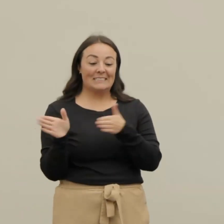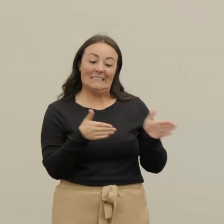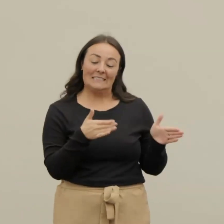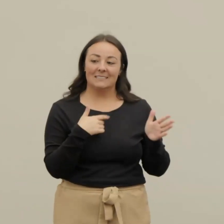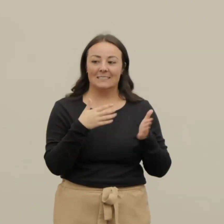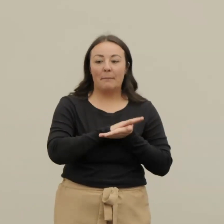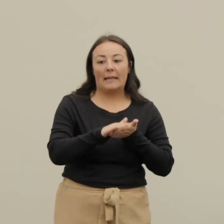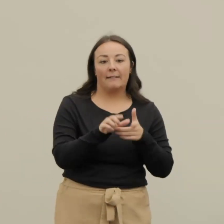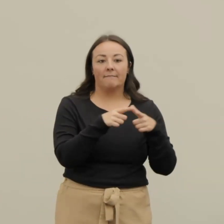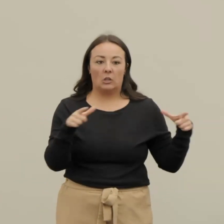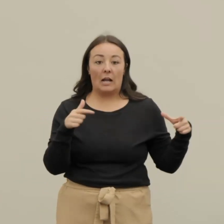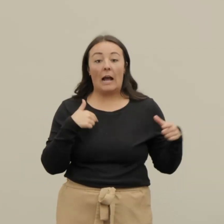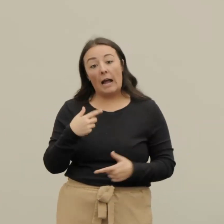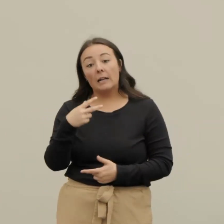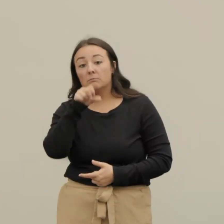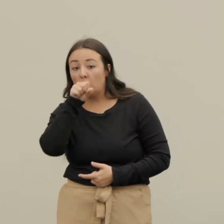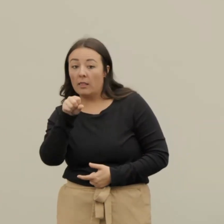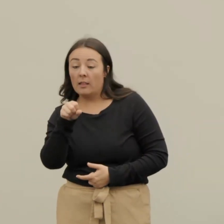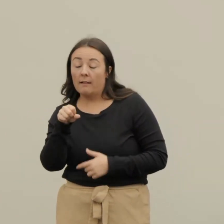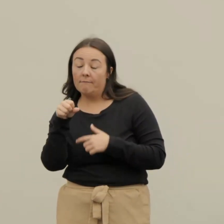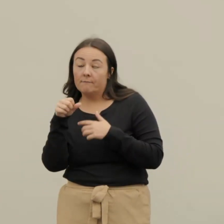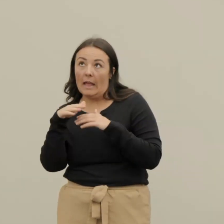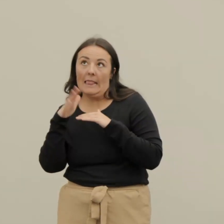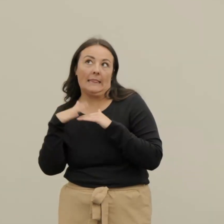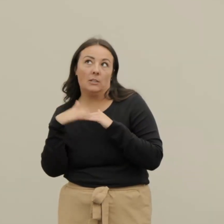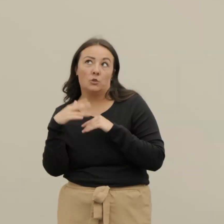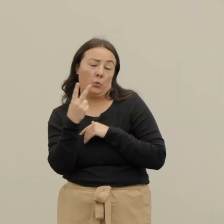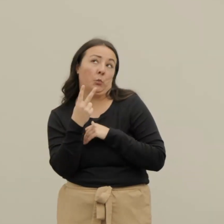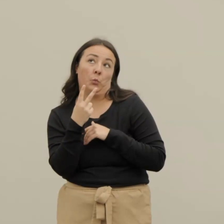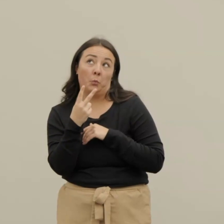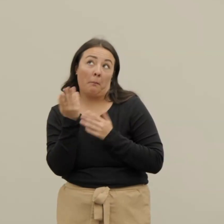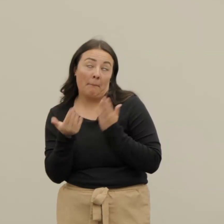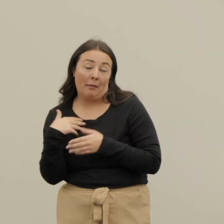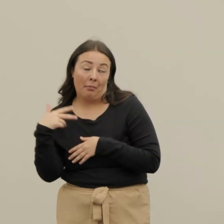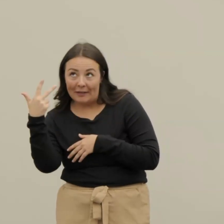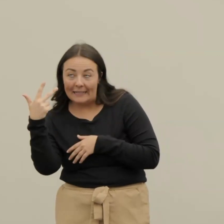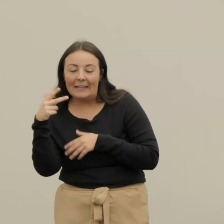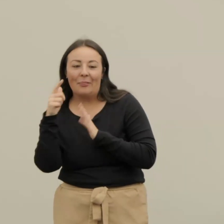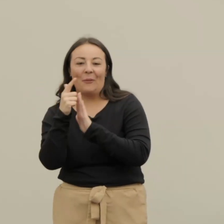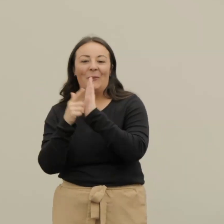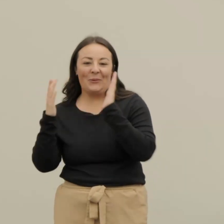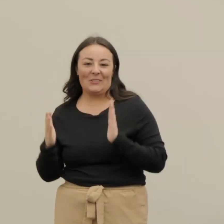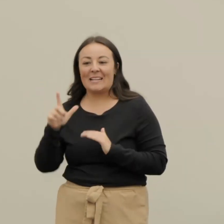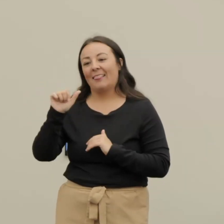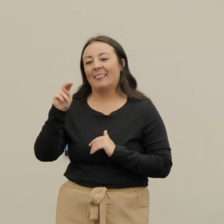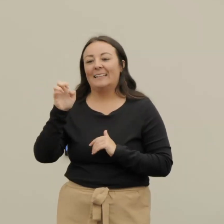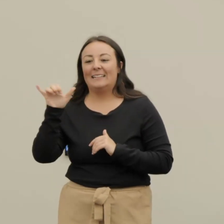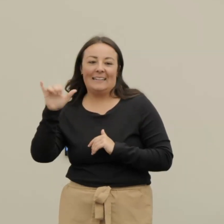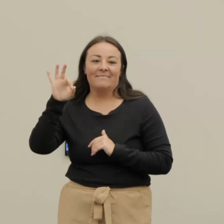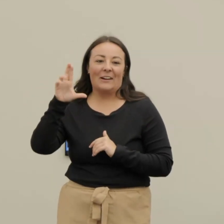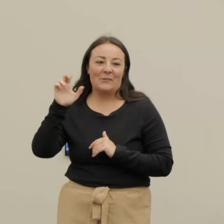least 2 lawyers, 3 lawyers, Lainey Feingold, Eve